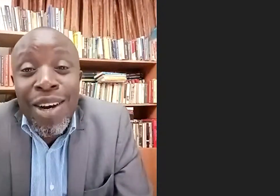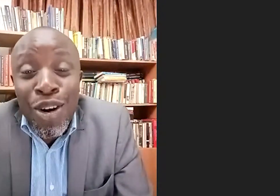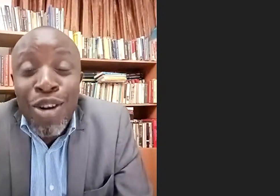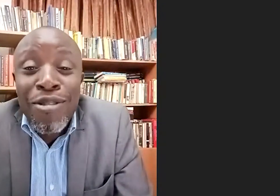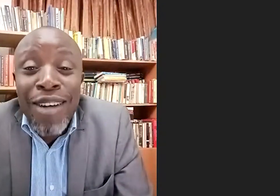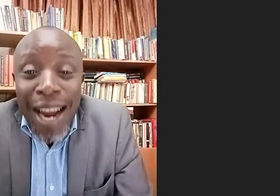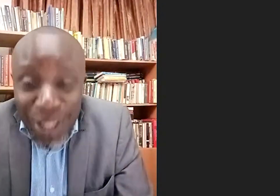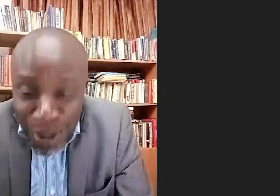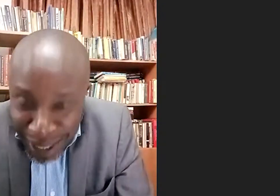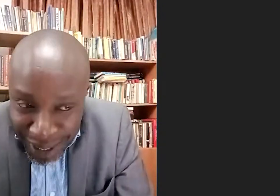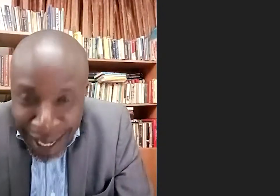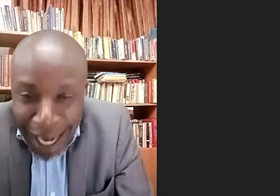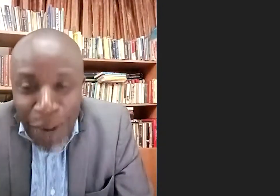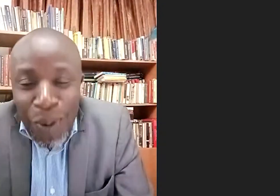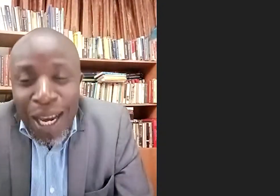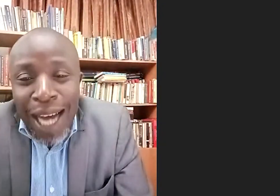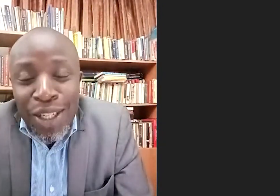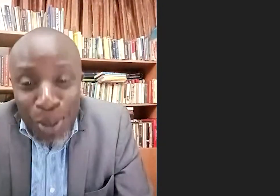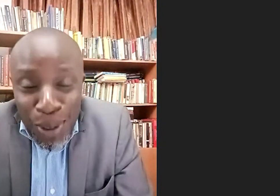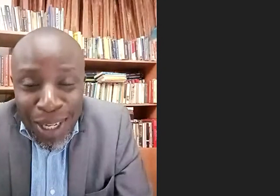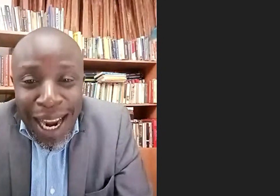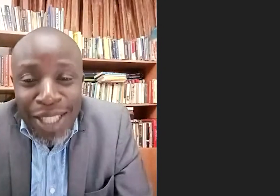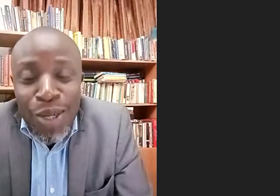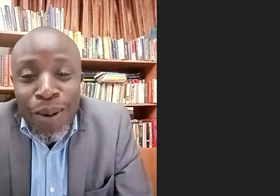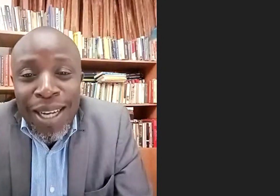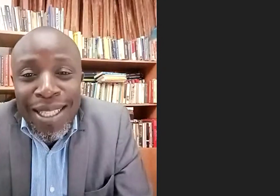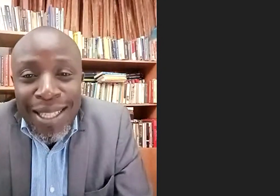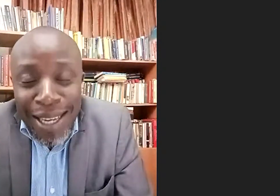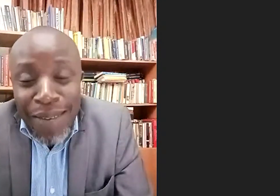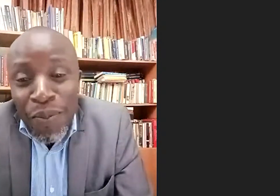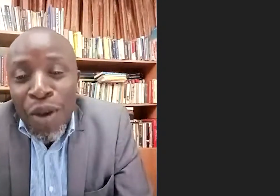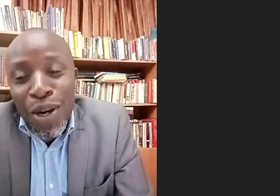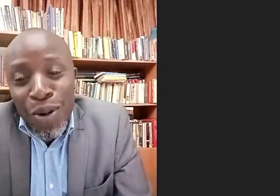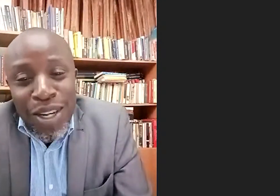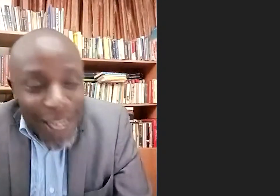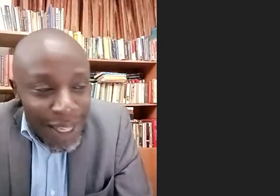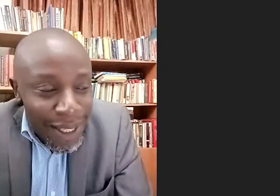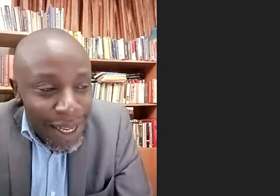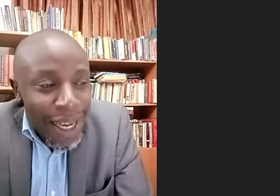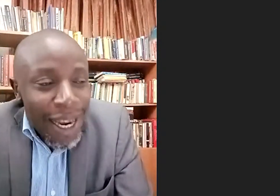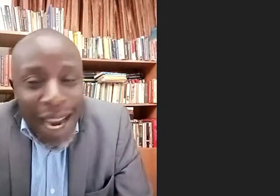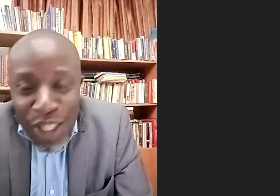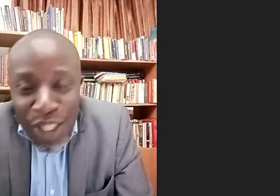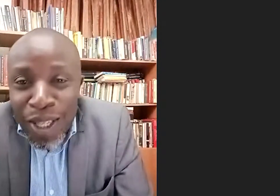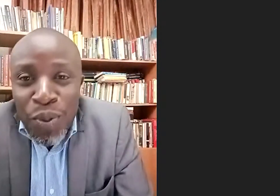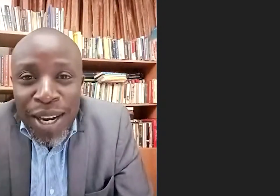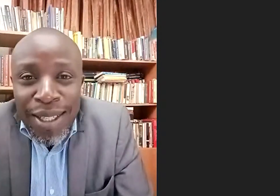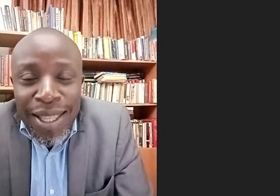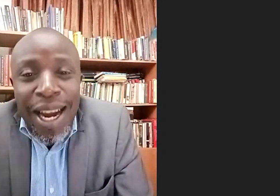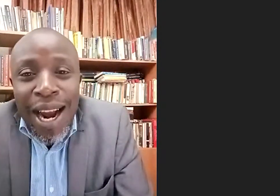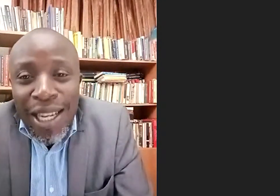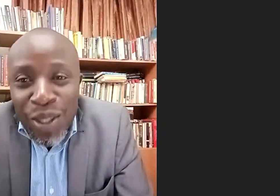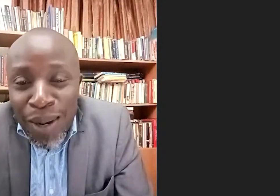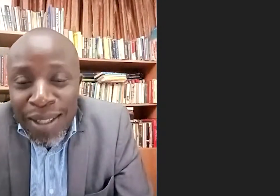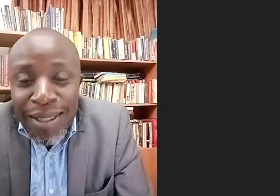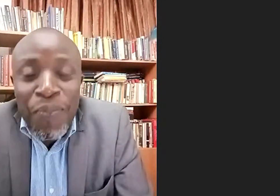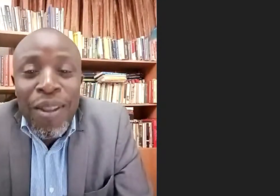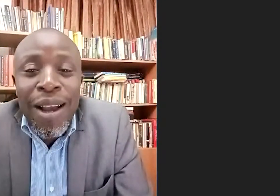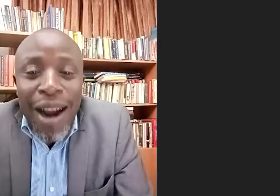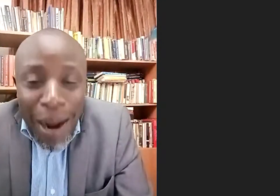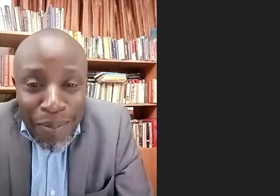have had the occasion of listening to James Karundu. I remember in many Netaru, he memorably told us,